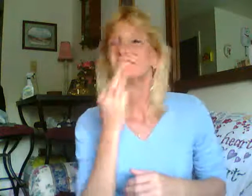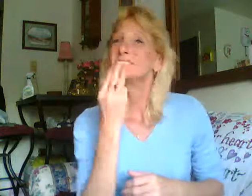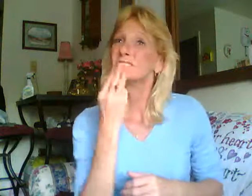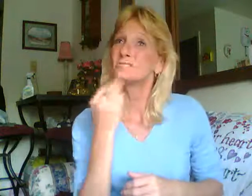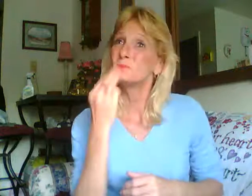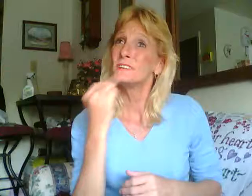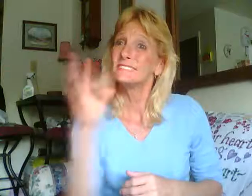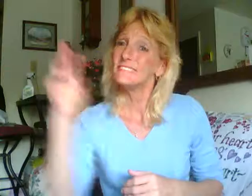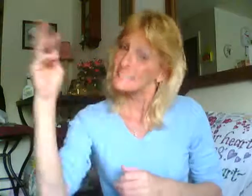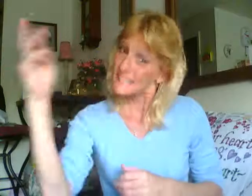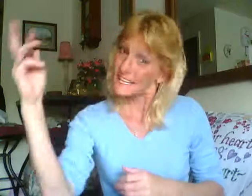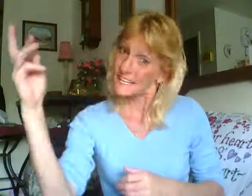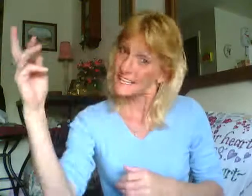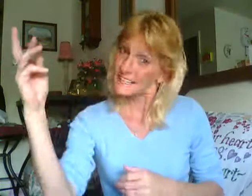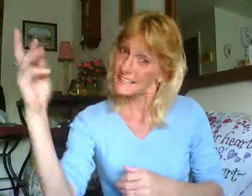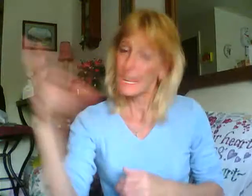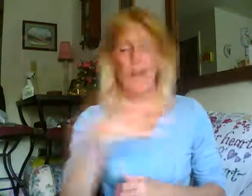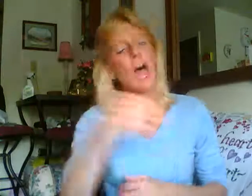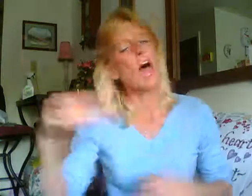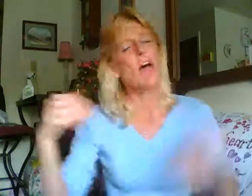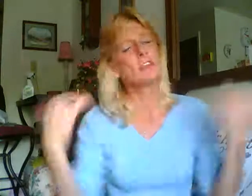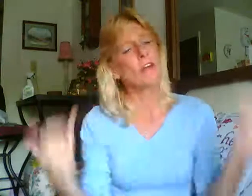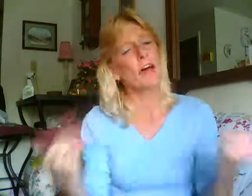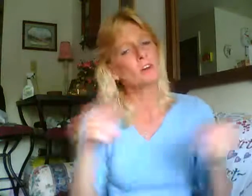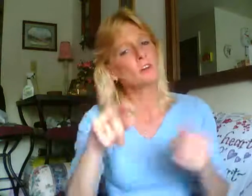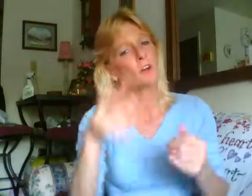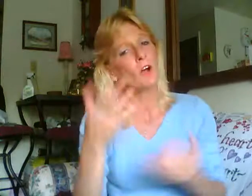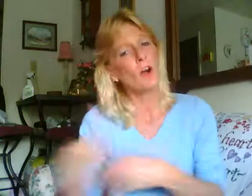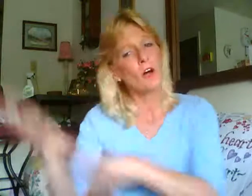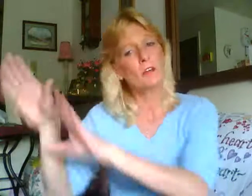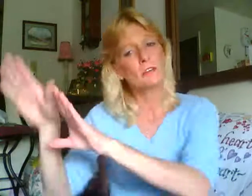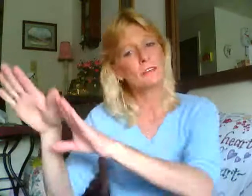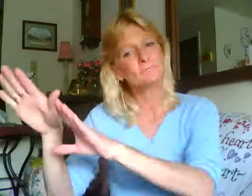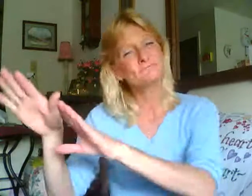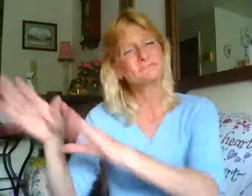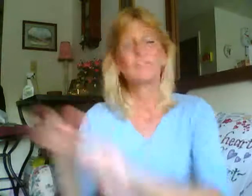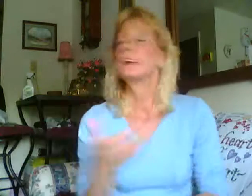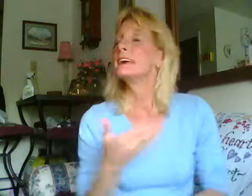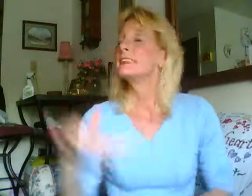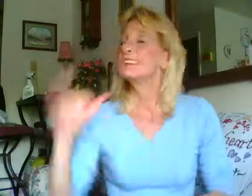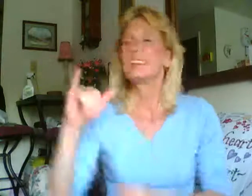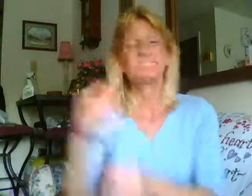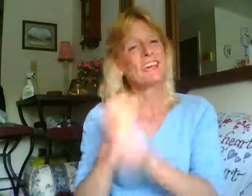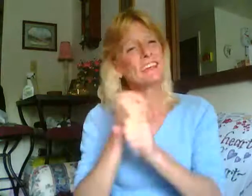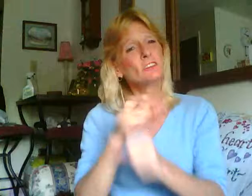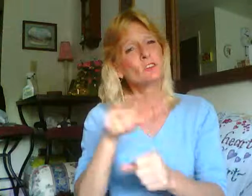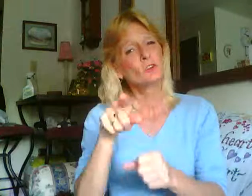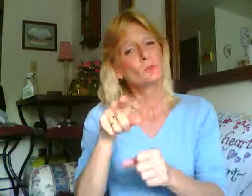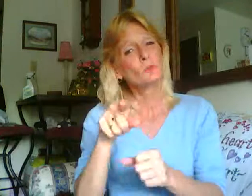Just sweet sixteen, and now you're gone They've taken you